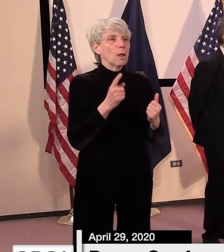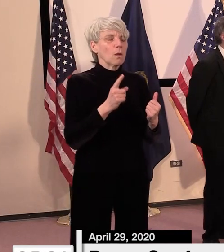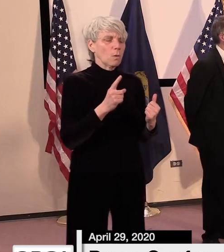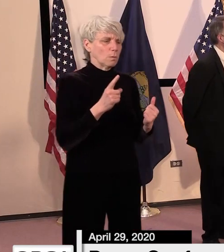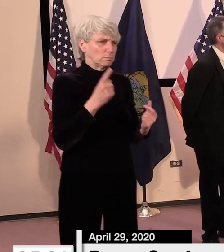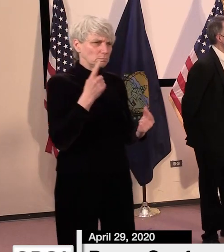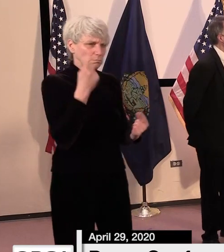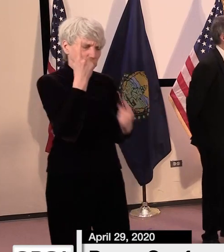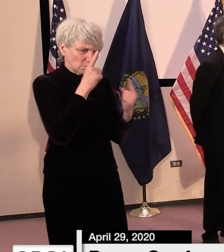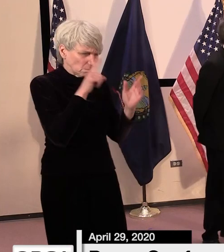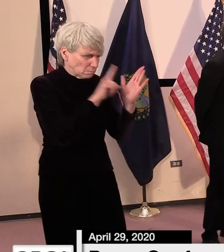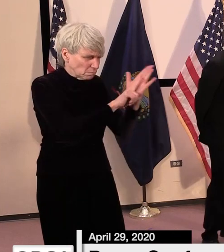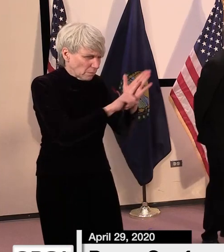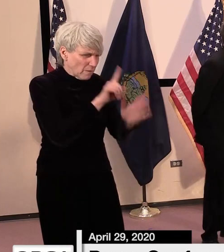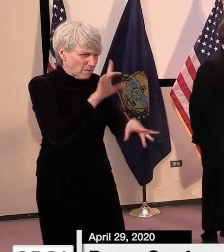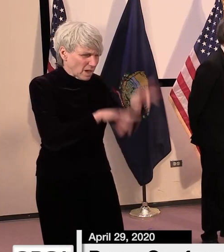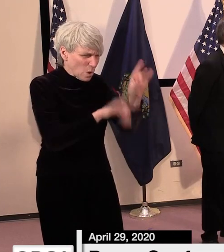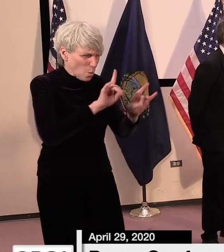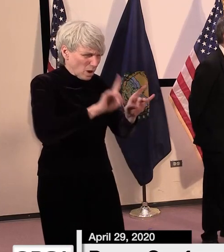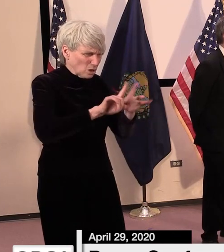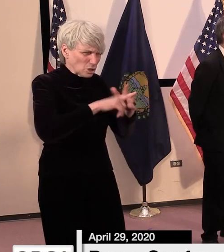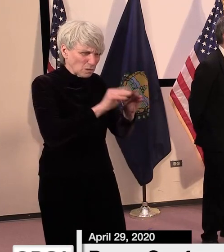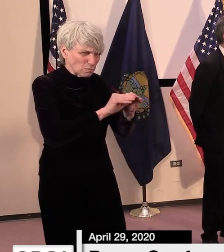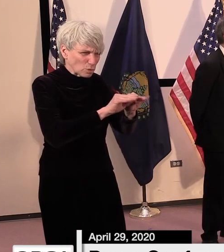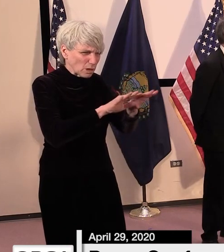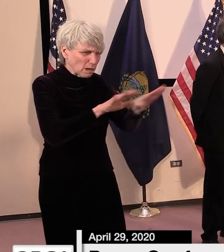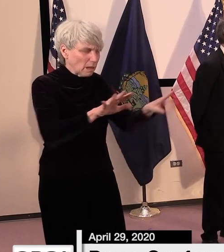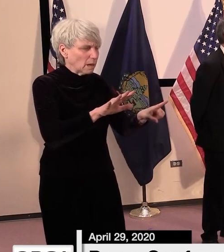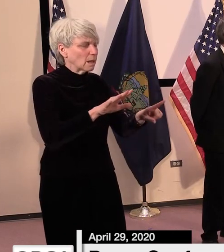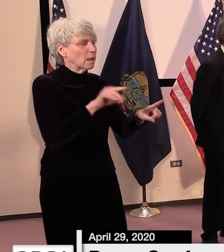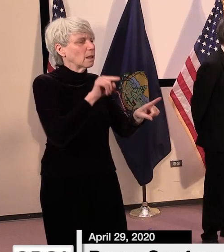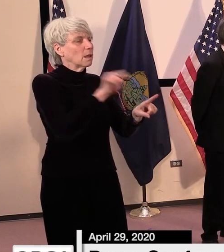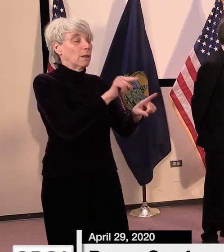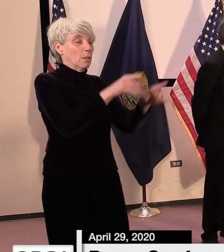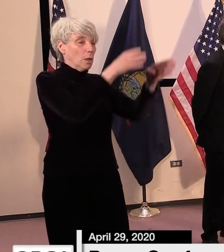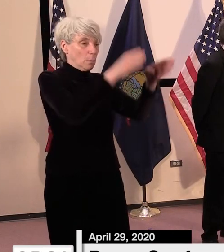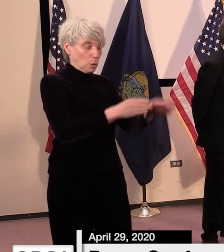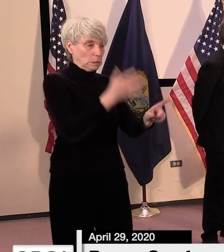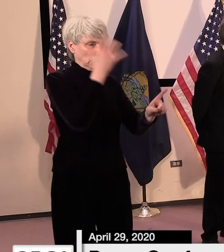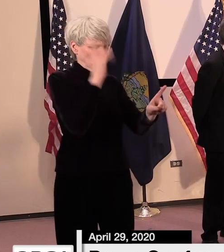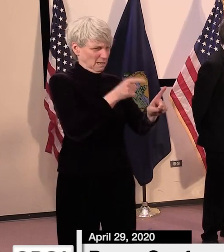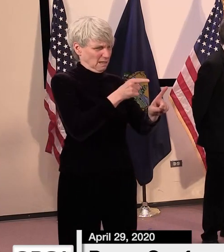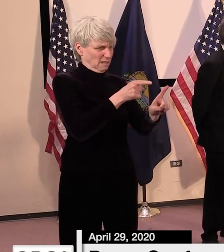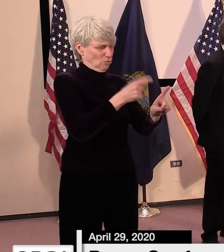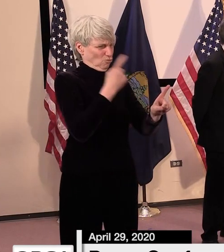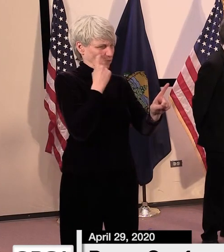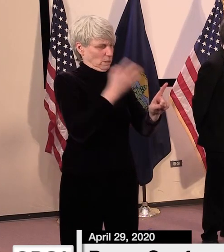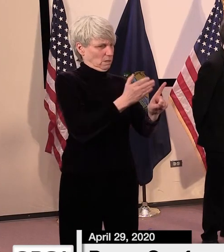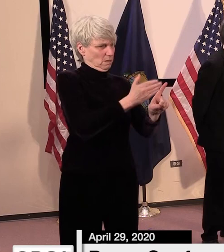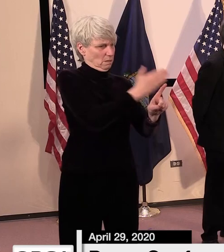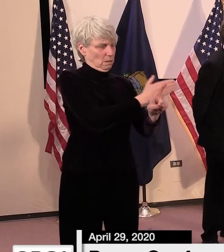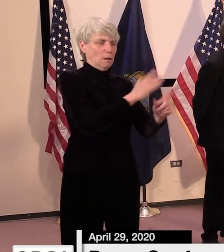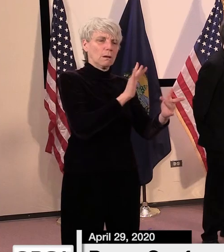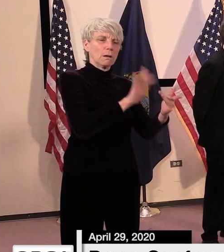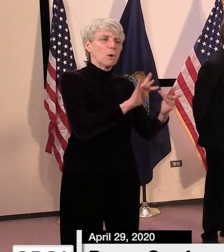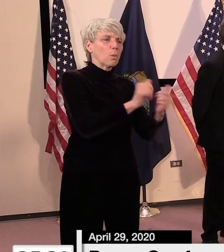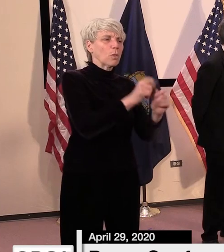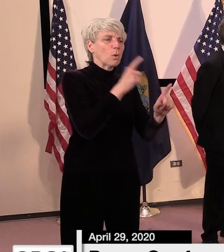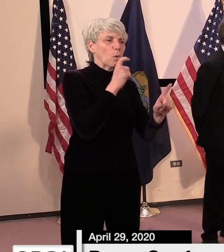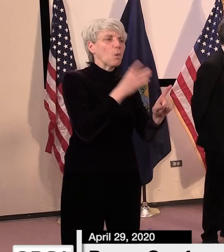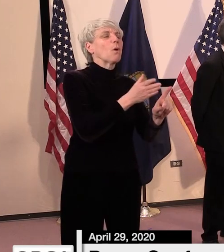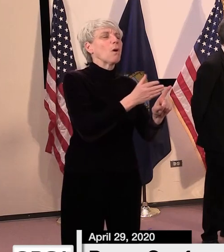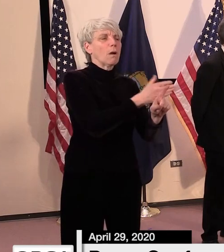by talking with cases not only about their recent contacts while they were contagious, but also before that period, to